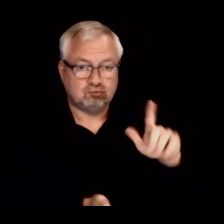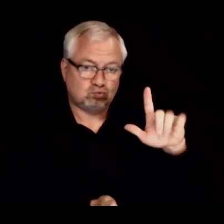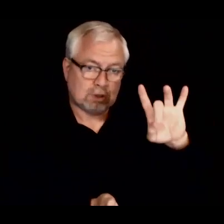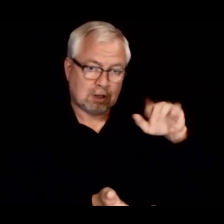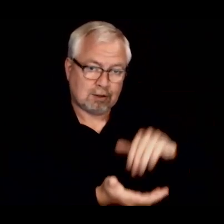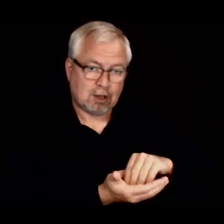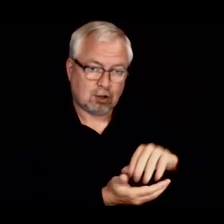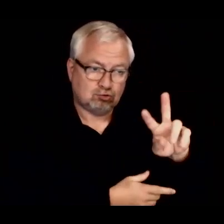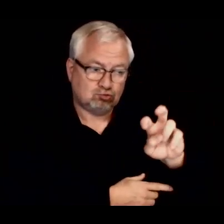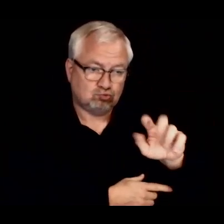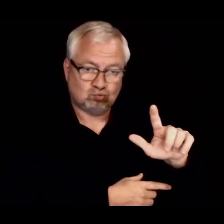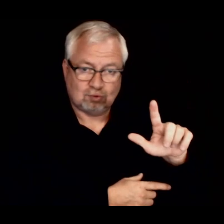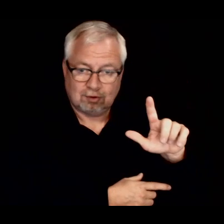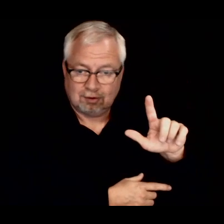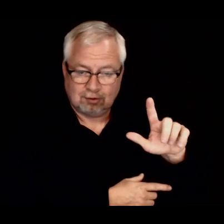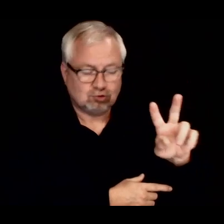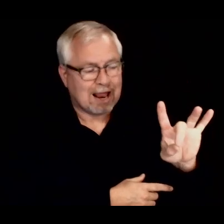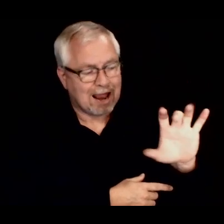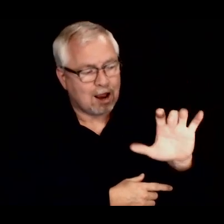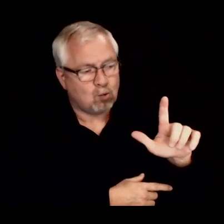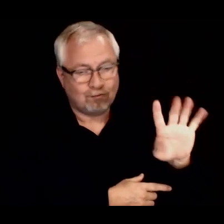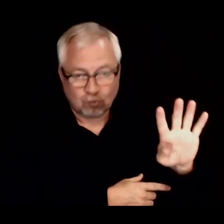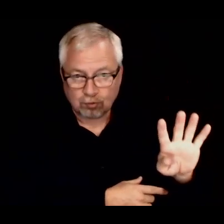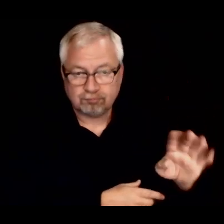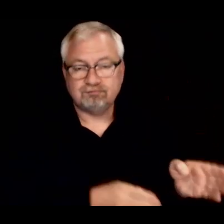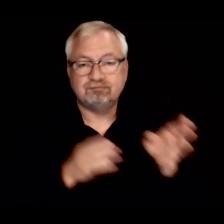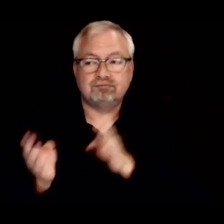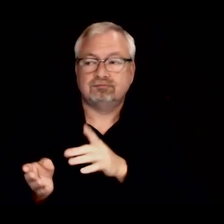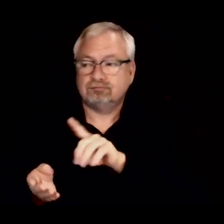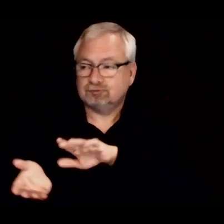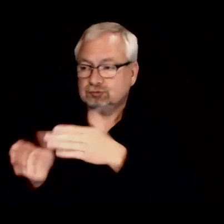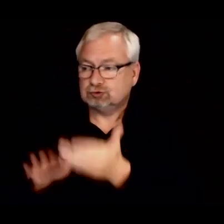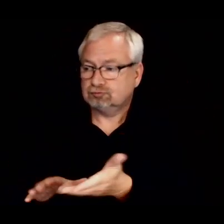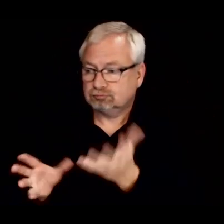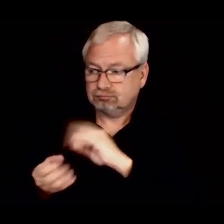laboratory confirmed cases. This is up 338